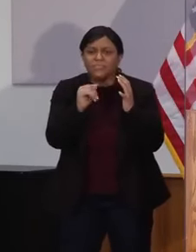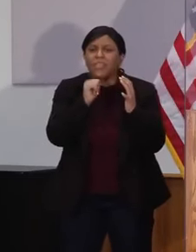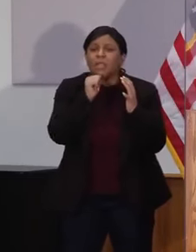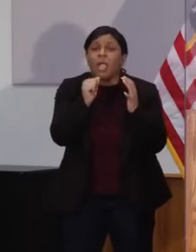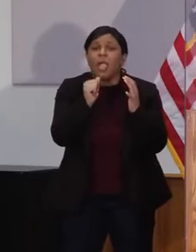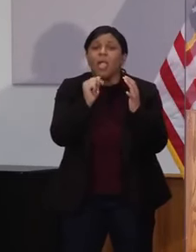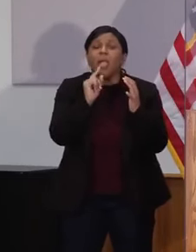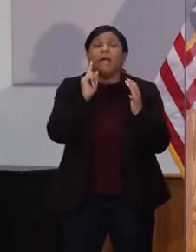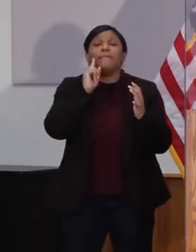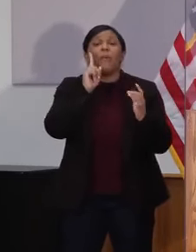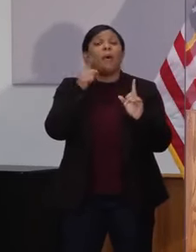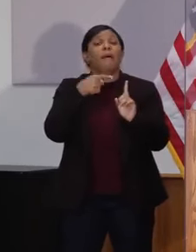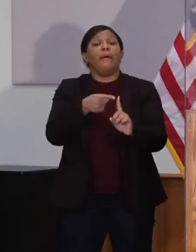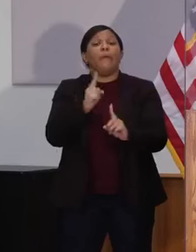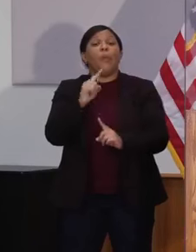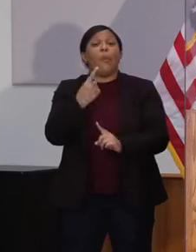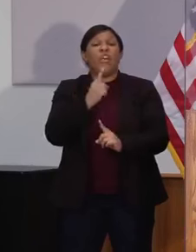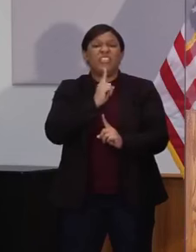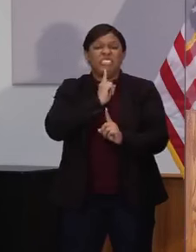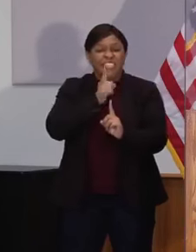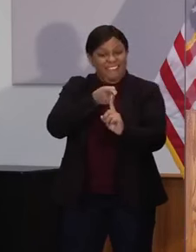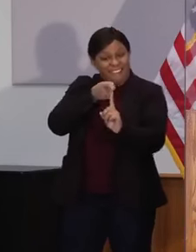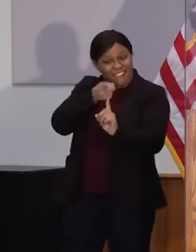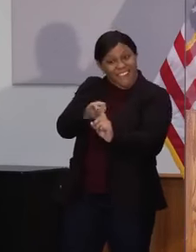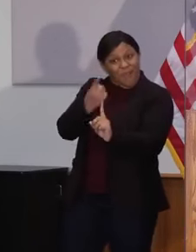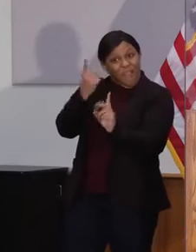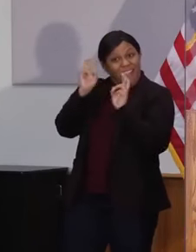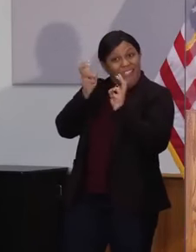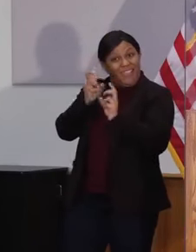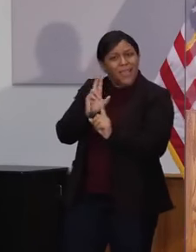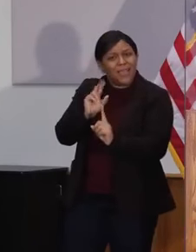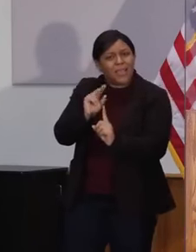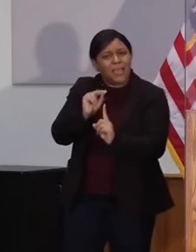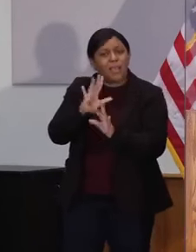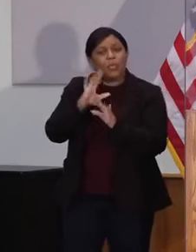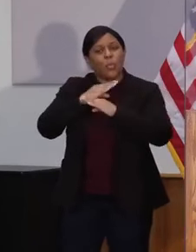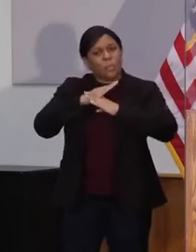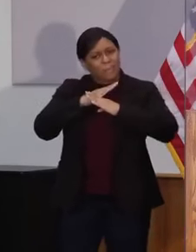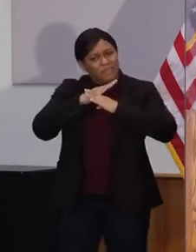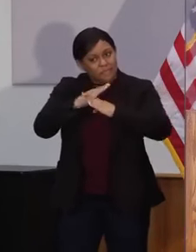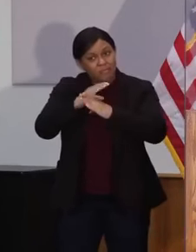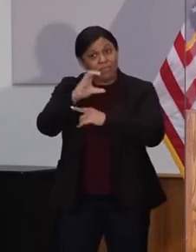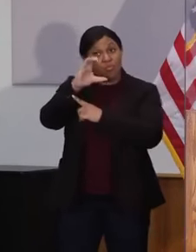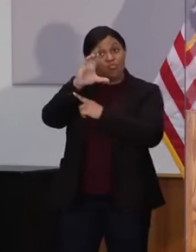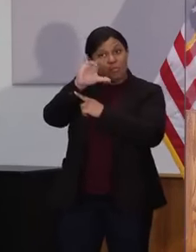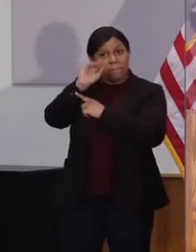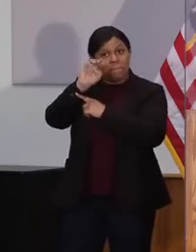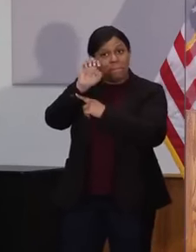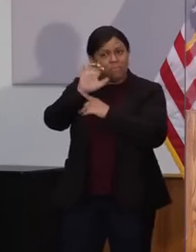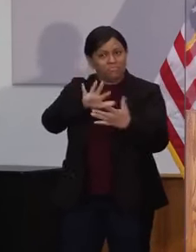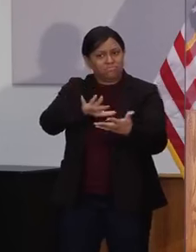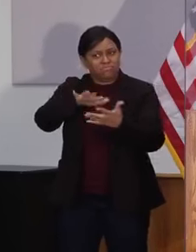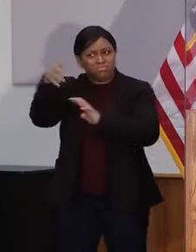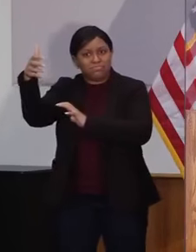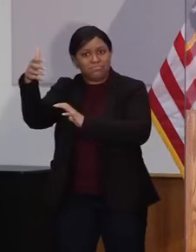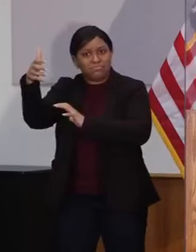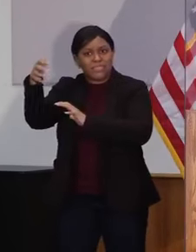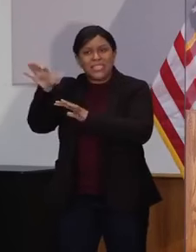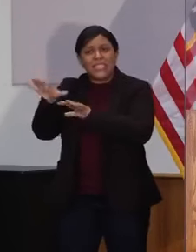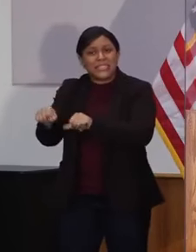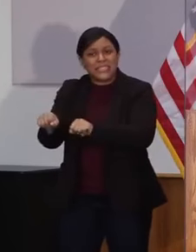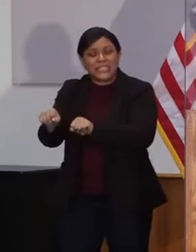first-class response, but to prevent crime and to prevent disorder. Part of what we